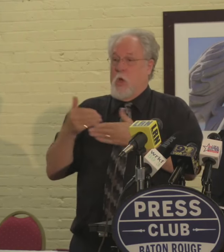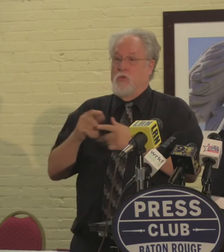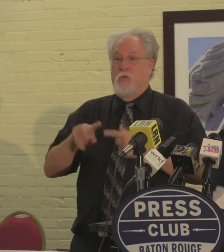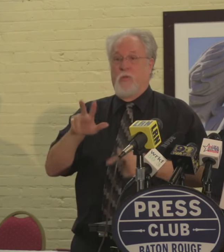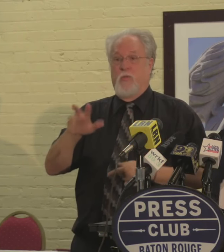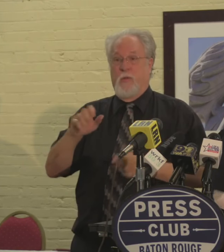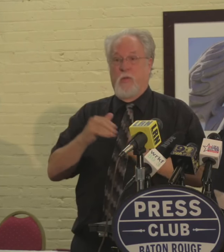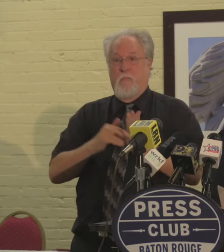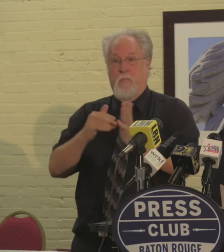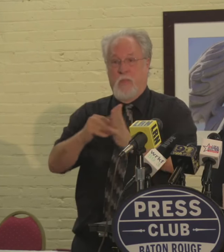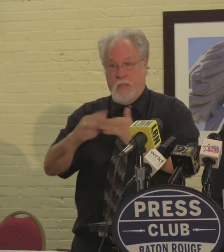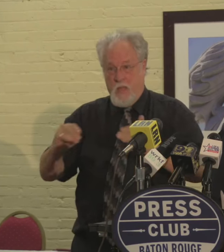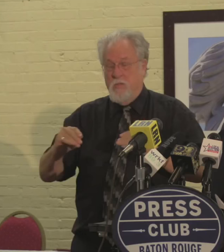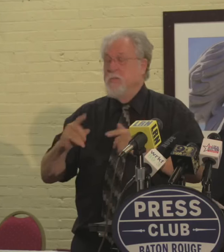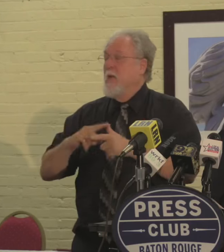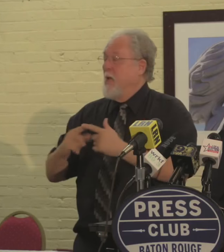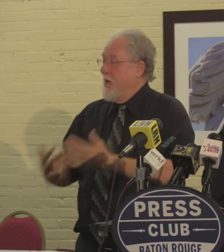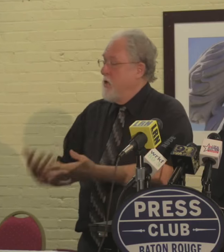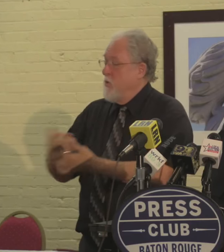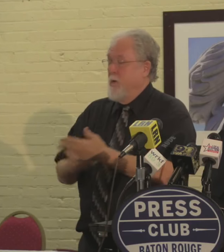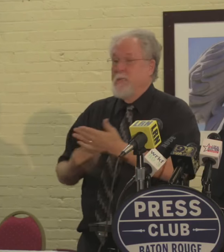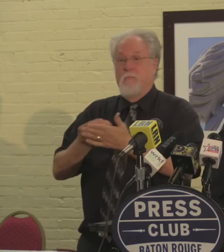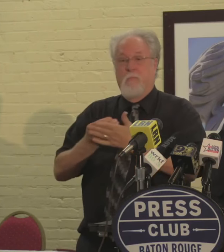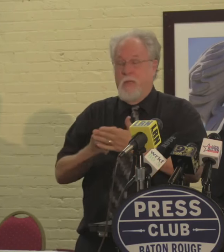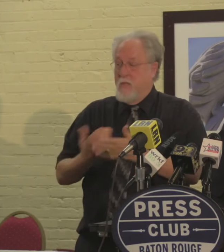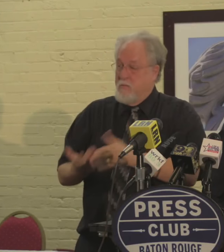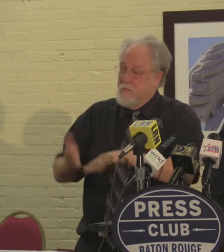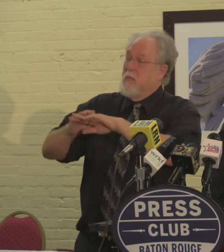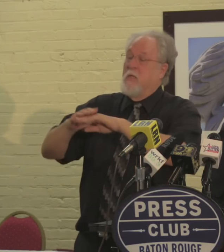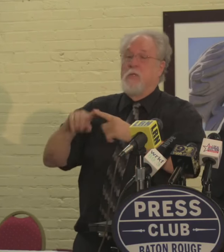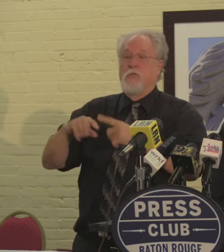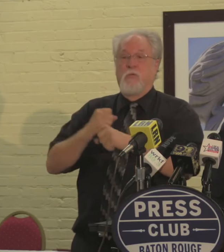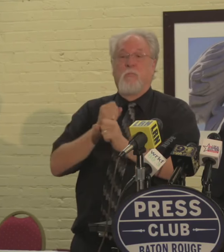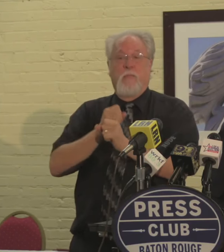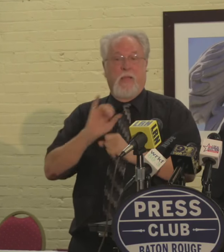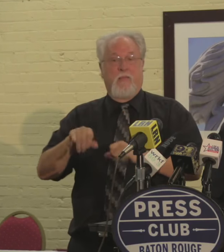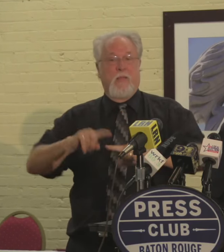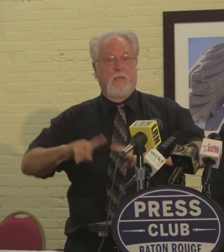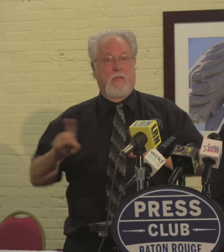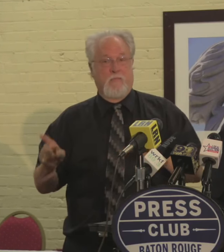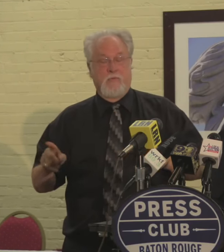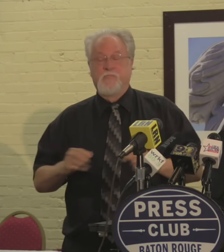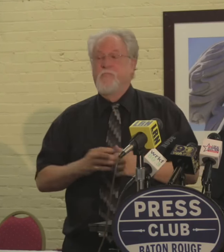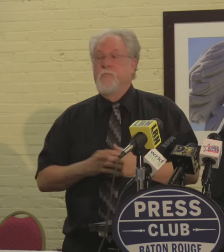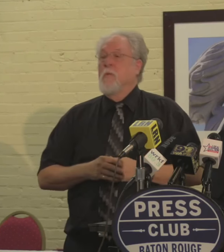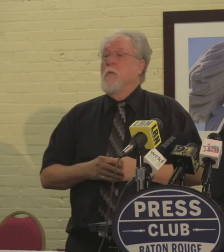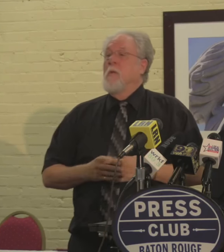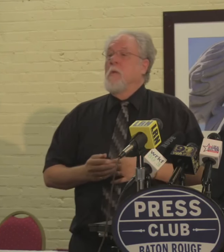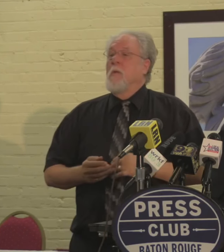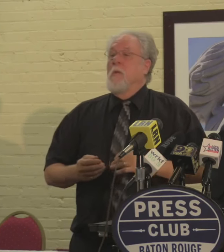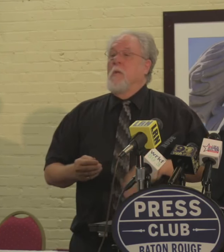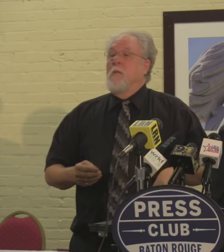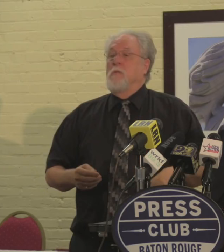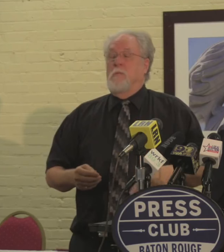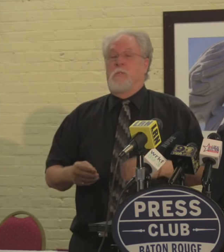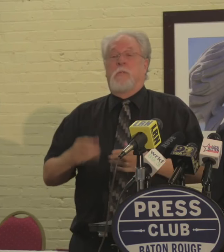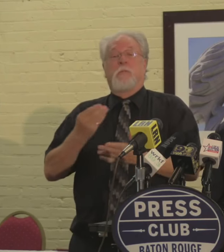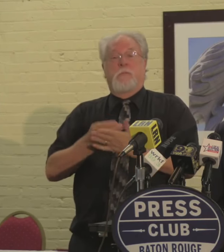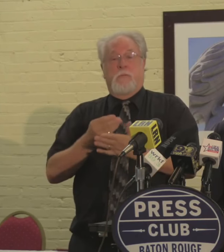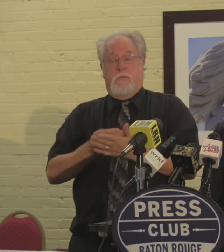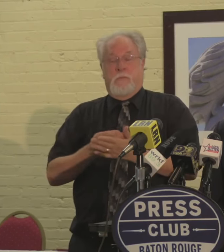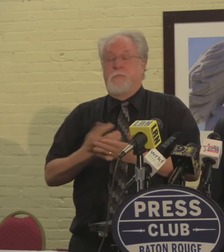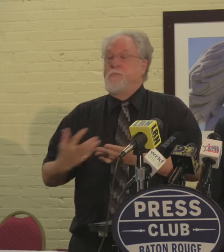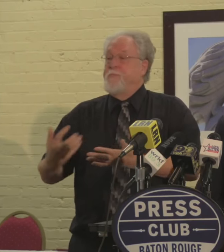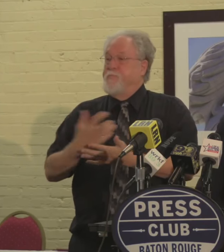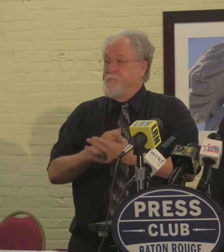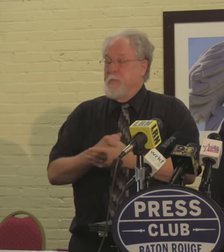And certainly we had to raise revenue to make up the difference. And the revenue was raised